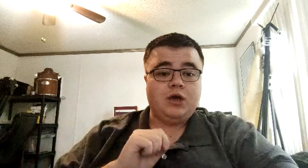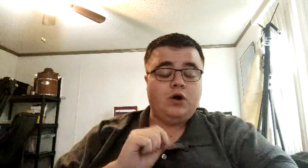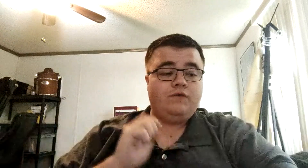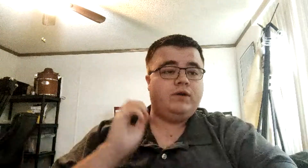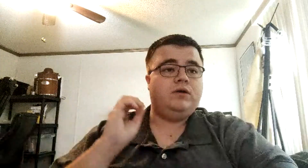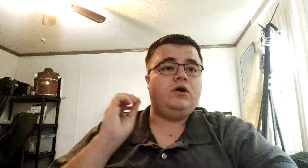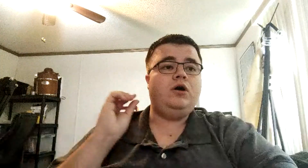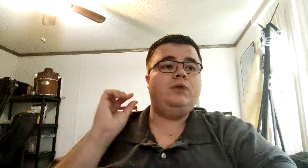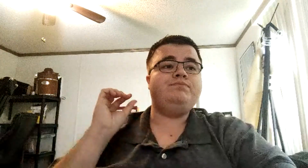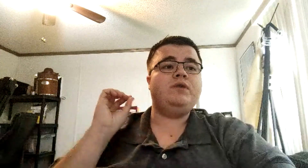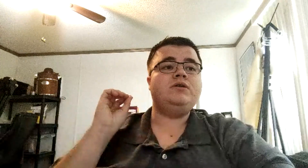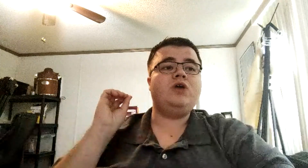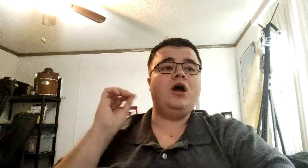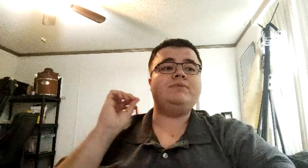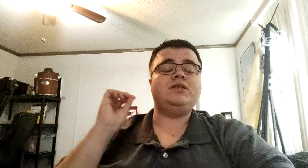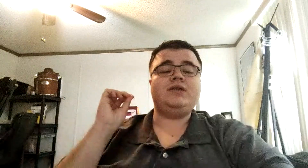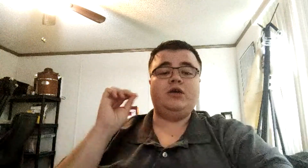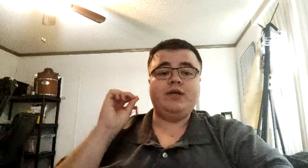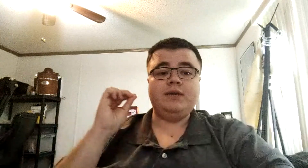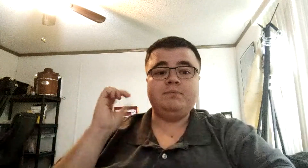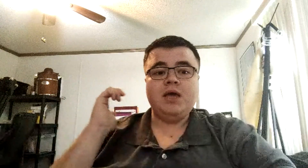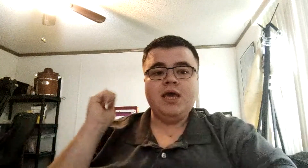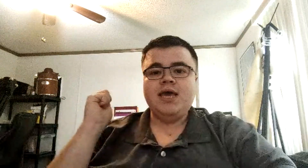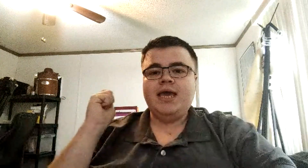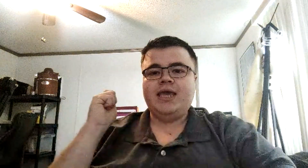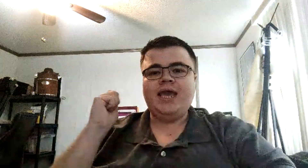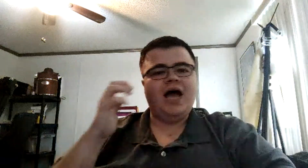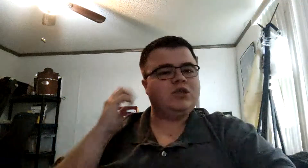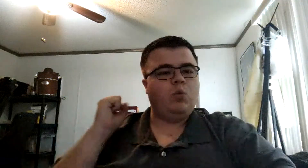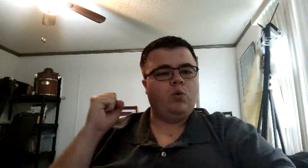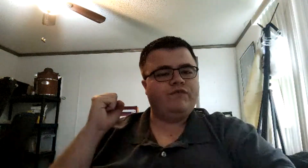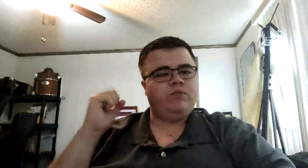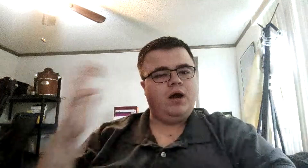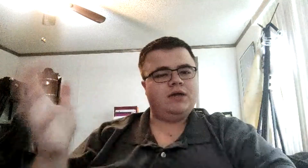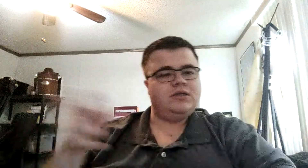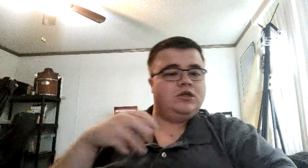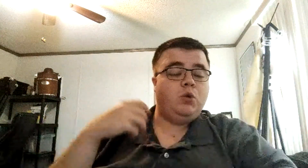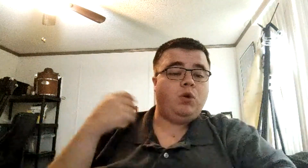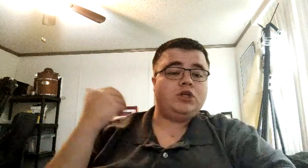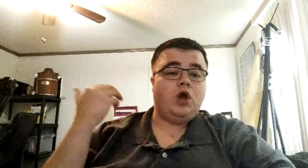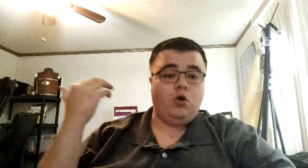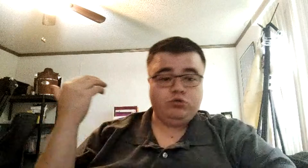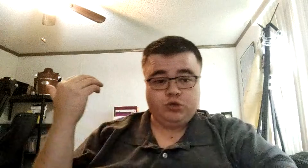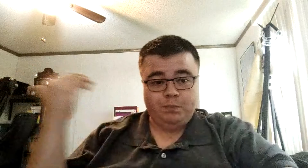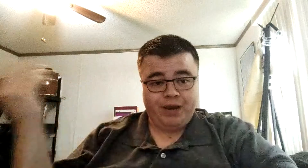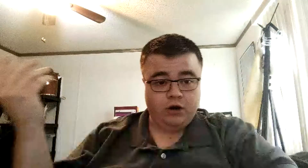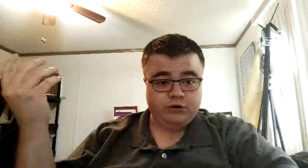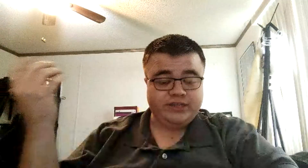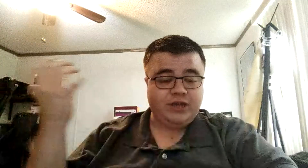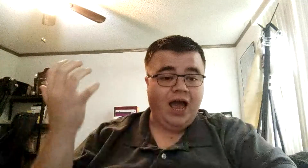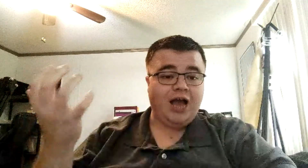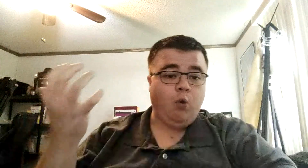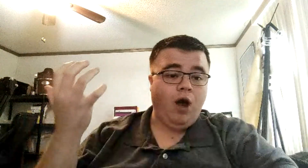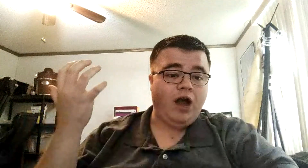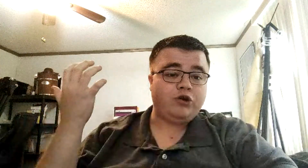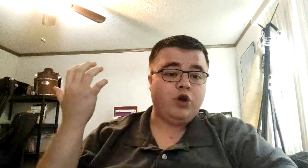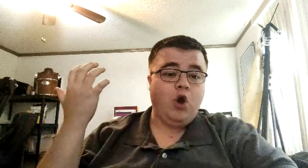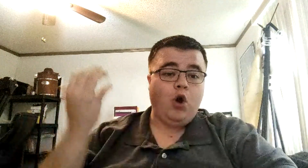himself, Thomas Gallaudet, he has a wonderful idea. He wanted to go to Paris to acquire